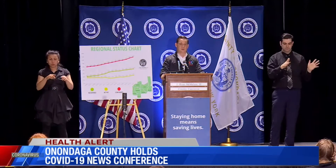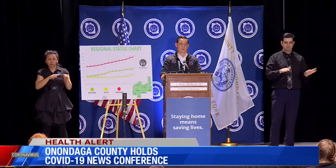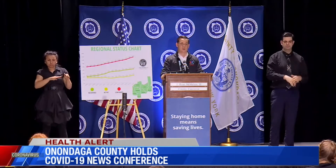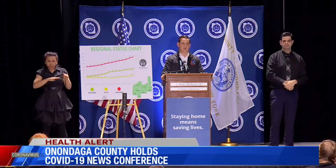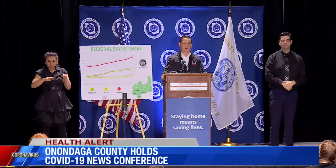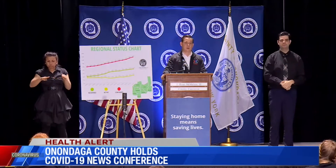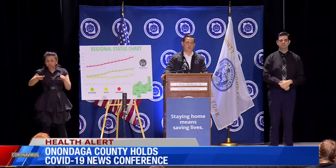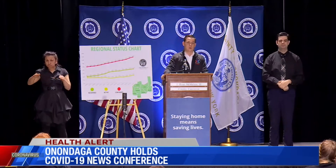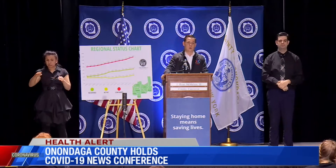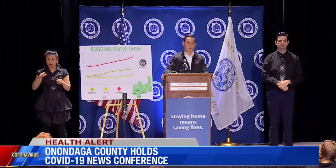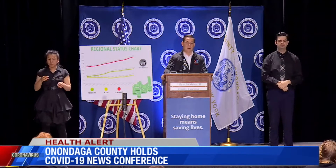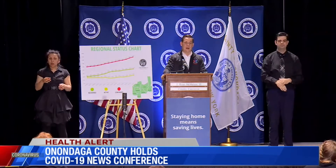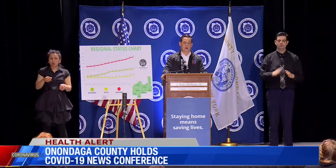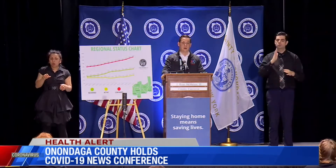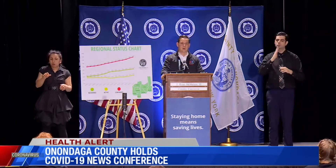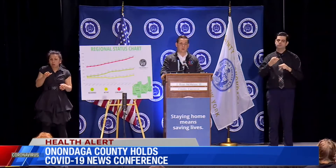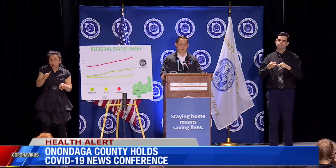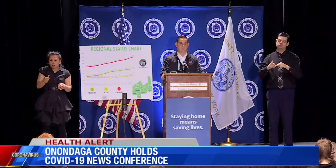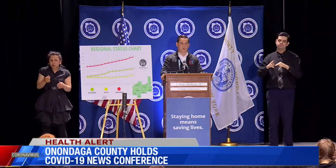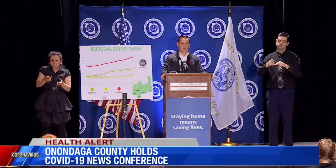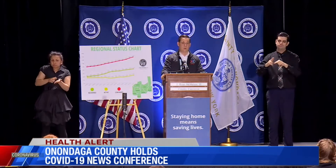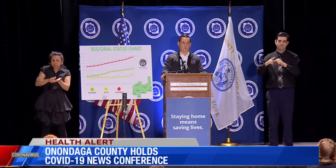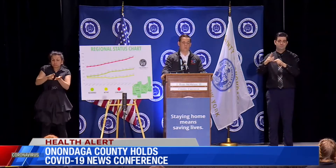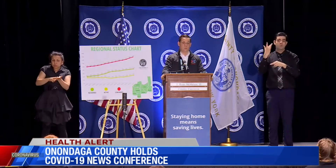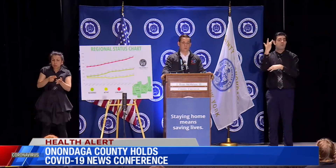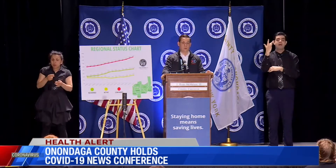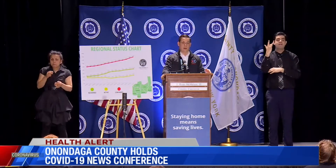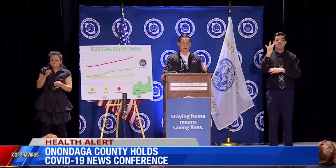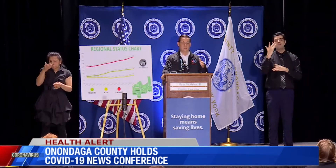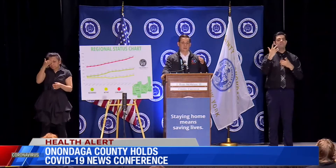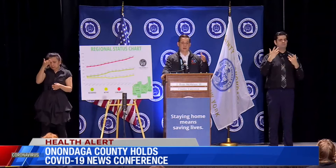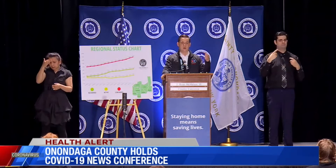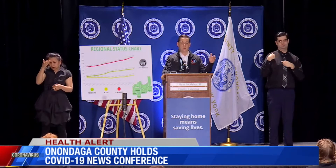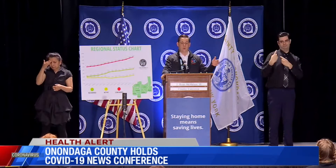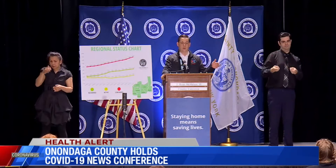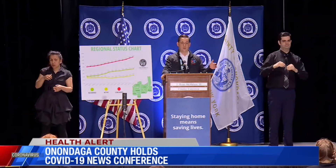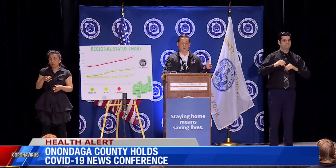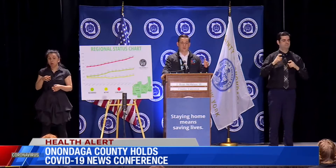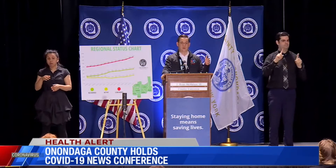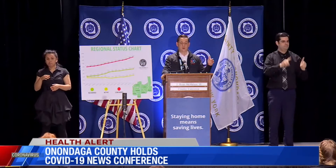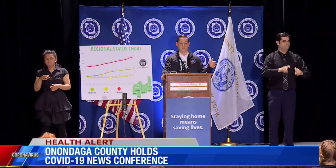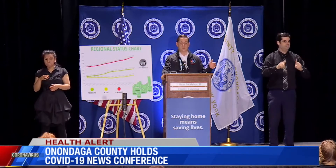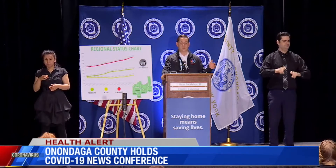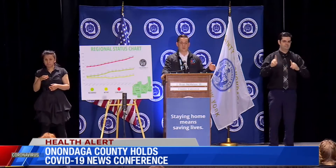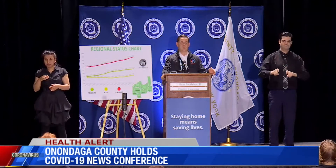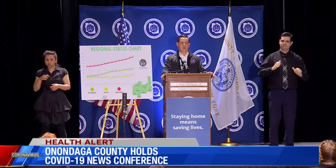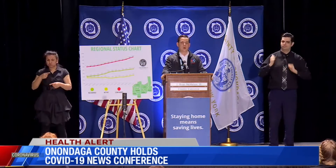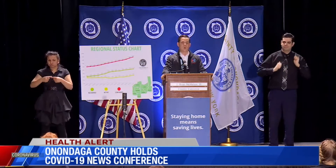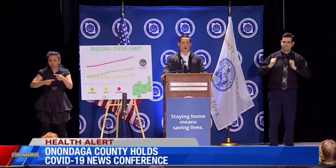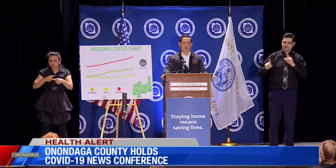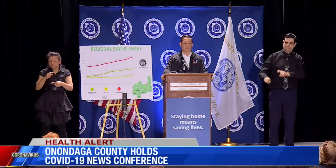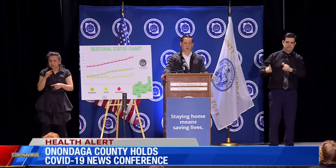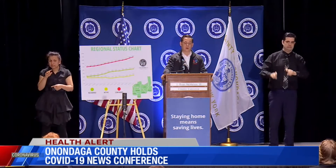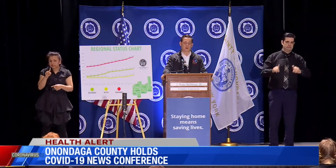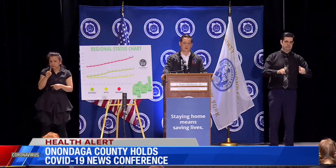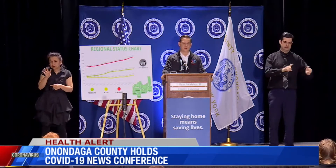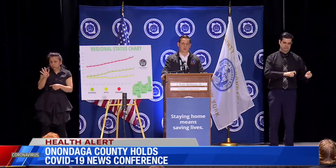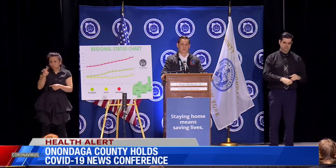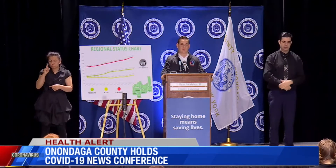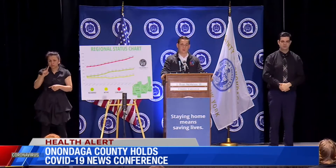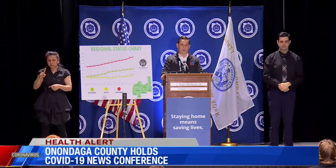senior citizens. So we're not going to, the guidance is now you're more conservative with our seniors. Why are you